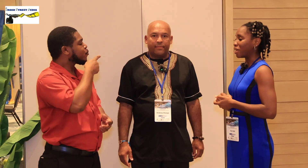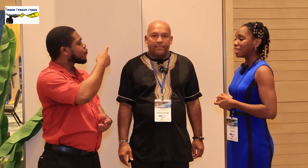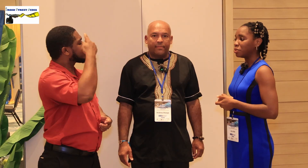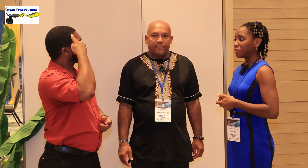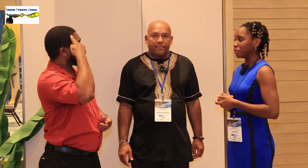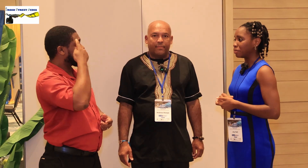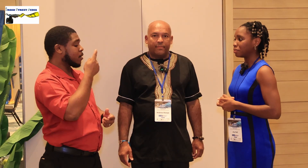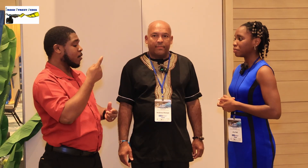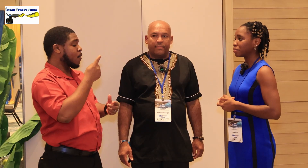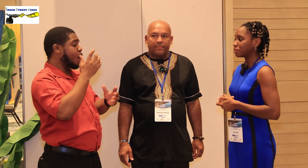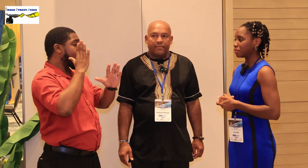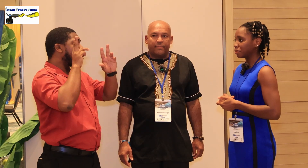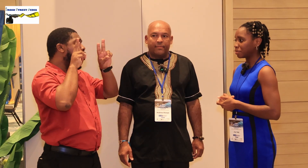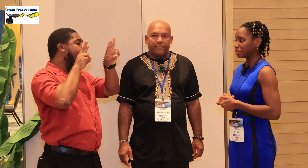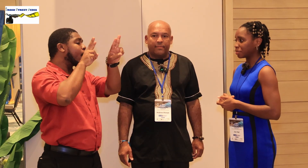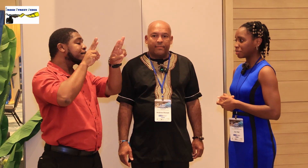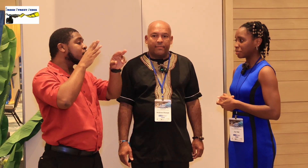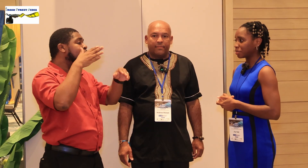Wow, that's beautiful.